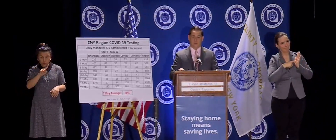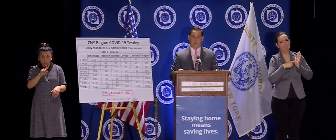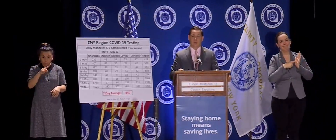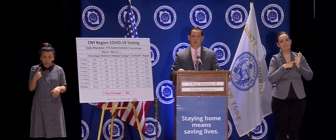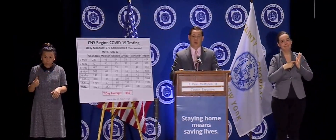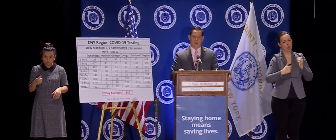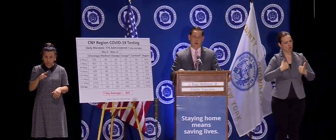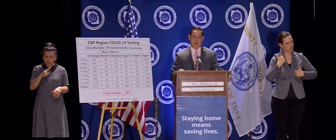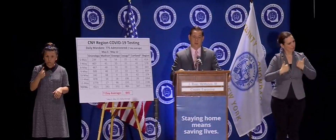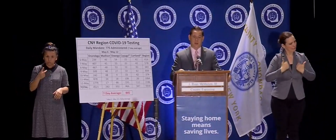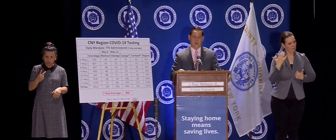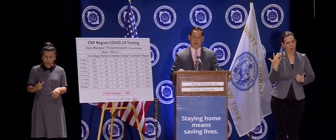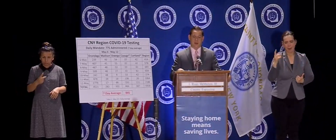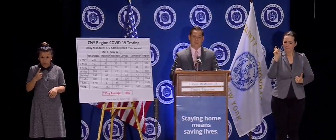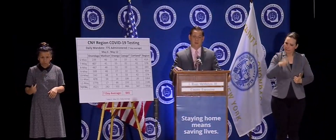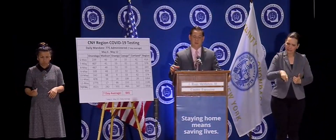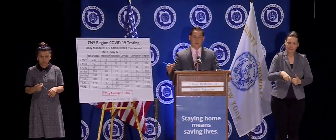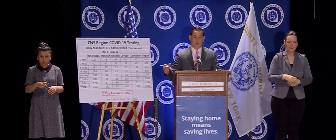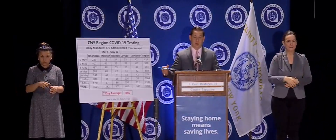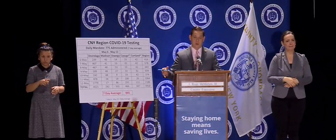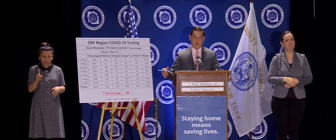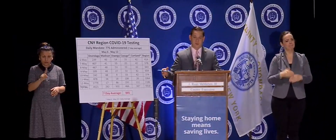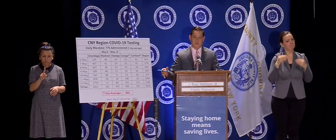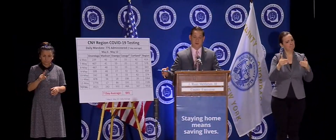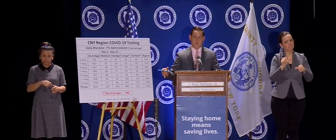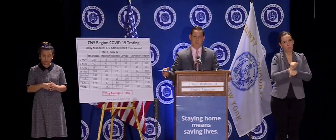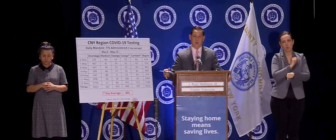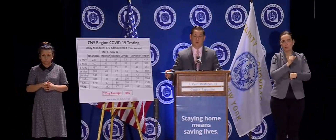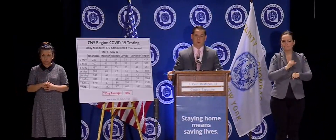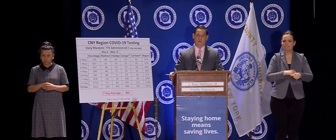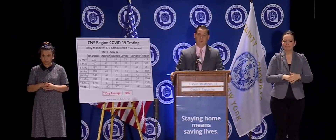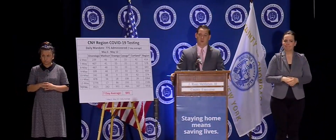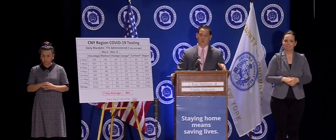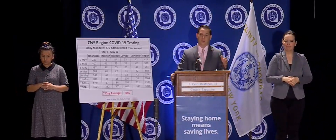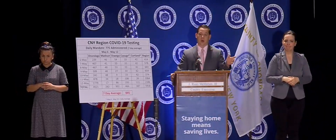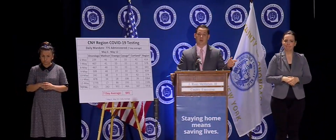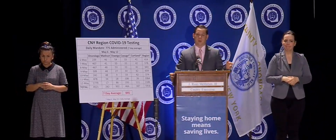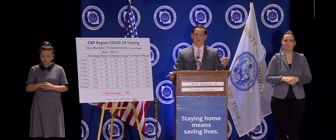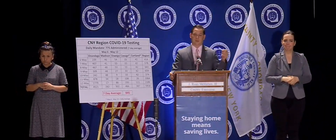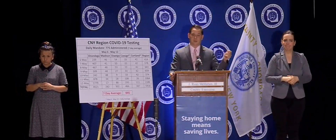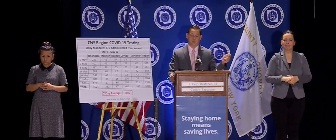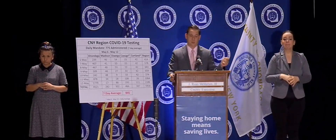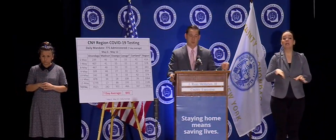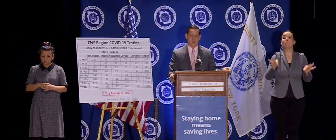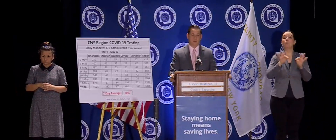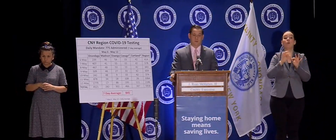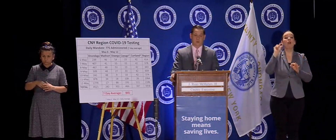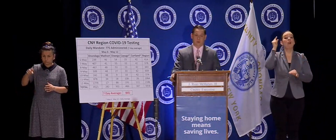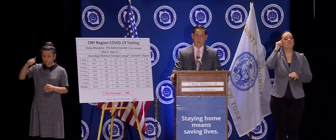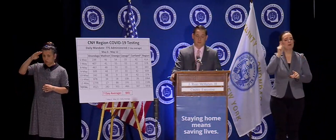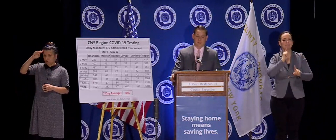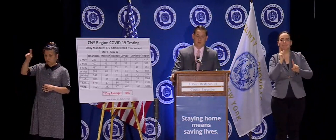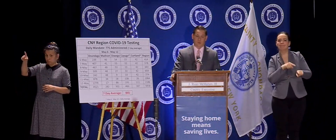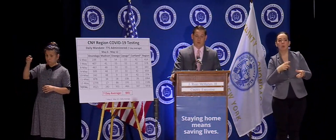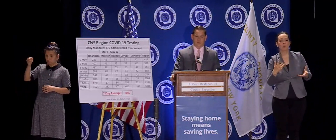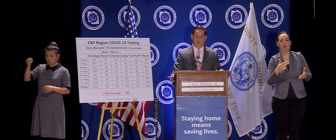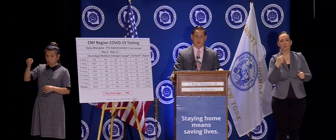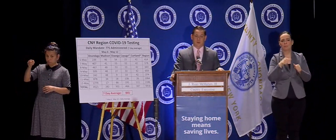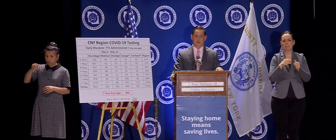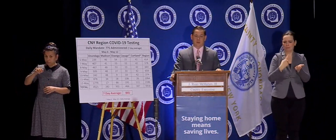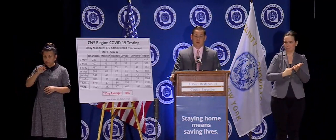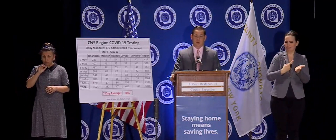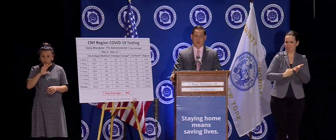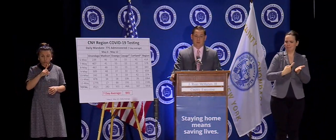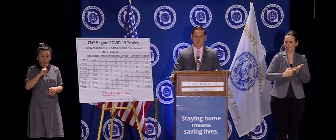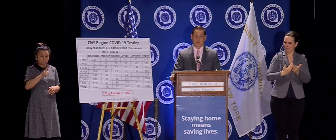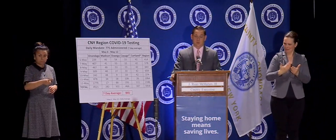figure it out. And then the other part of this is very important with the governor's order. We talked about this because before his executive order, this is a